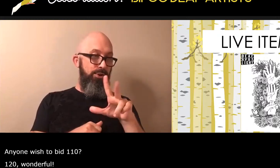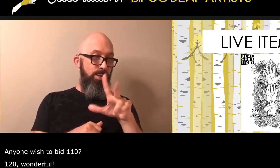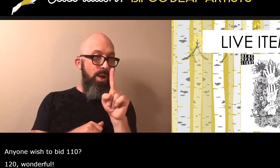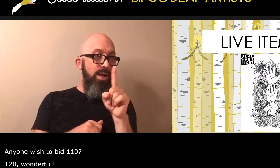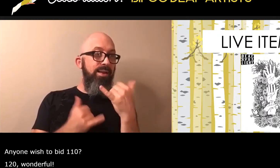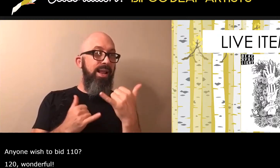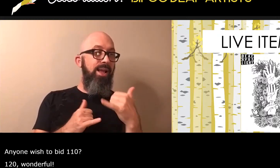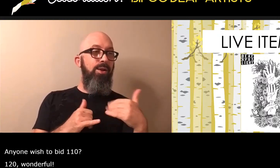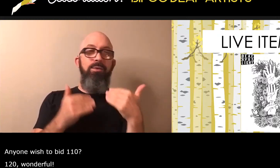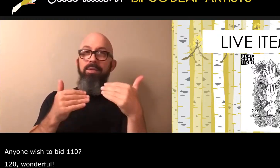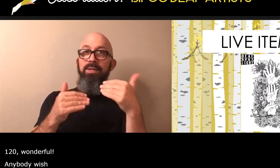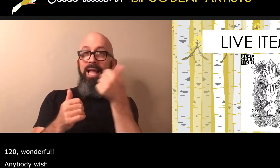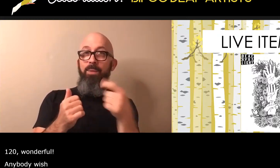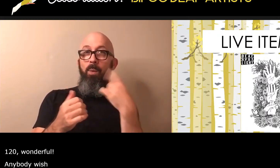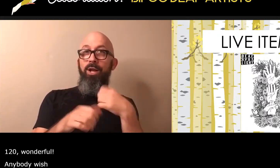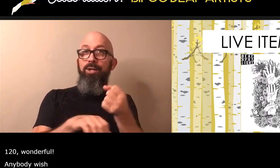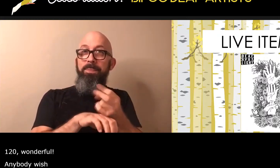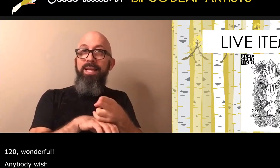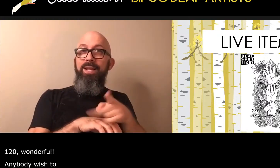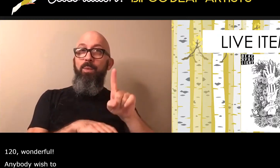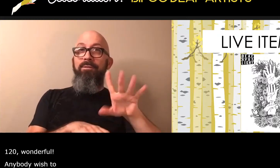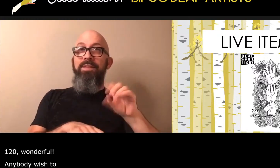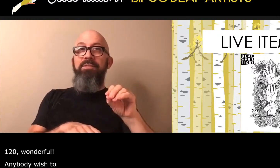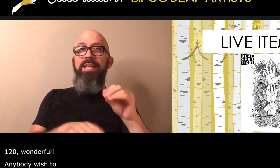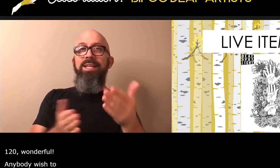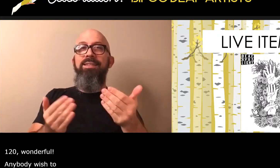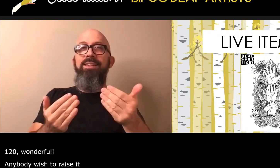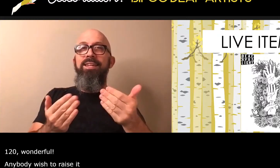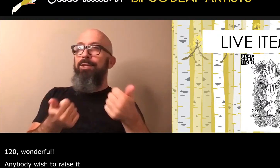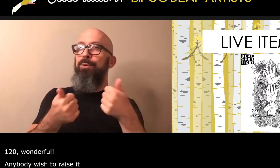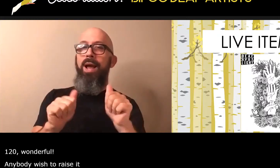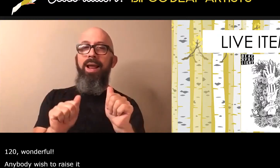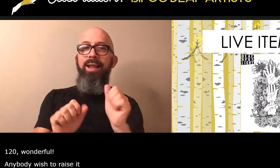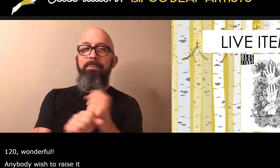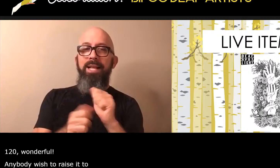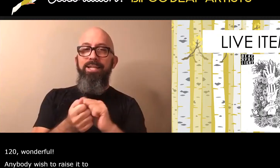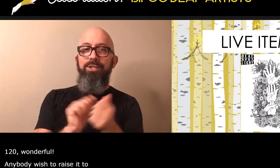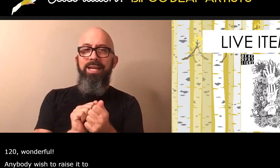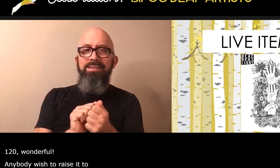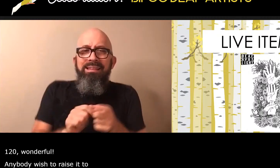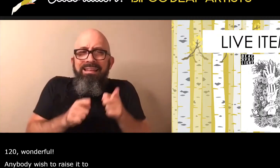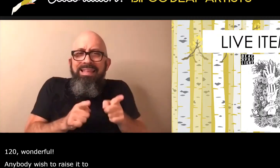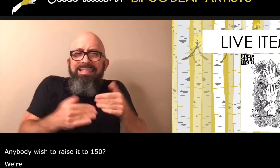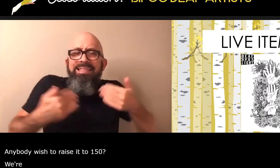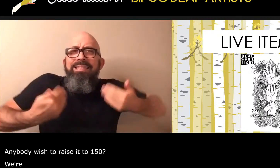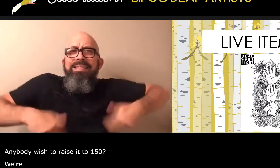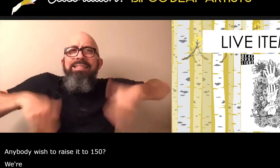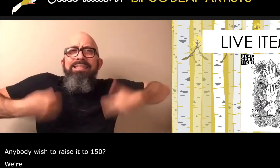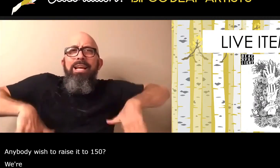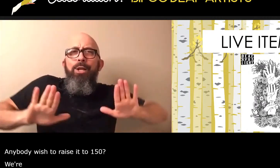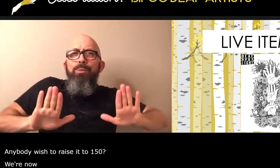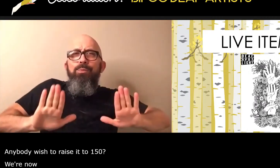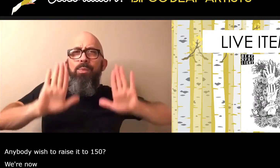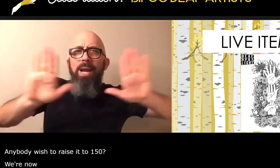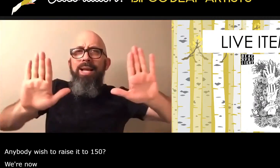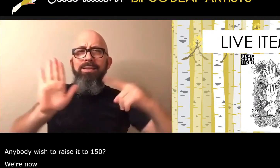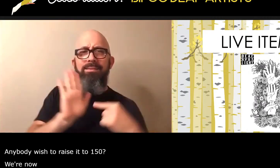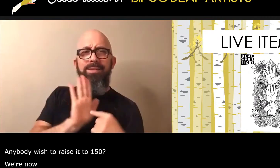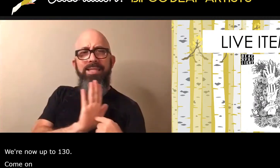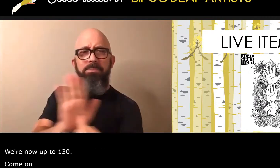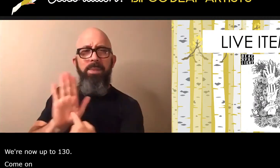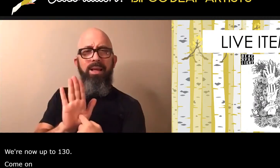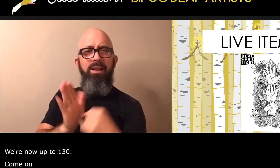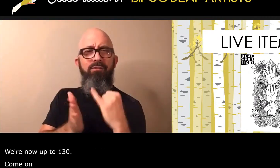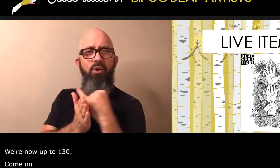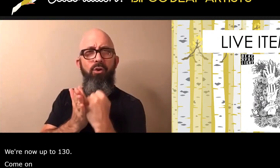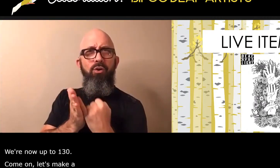Anybody wish to raise it to 150? We're now up to 130. Come on, let's make a change.